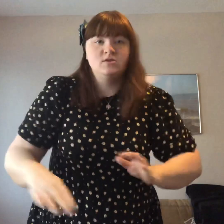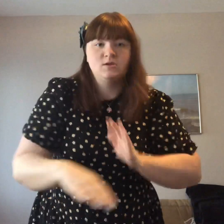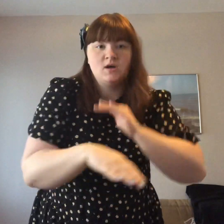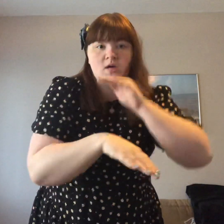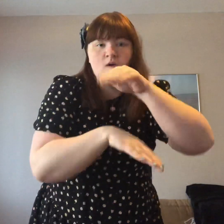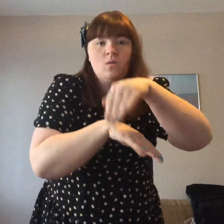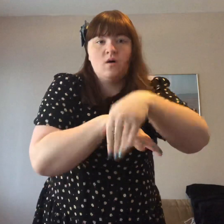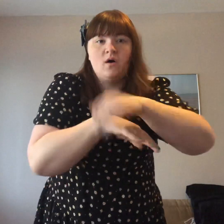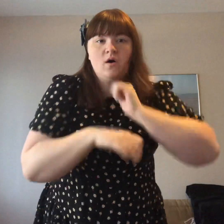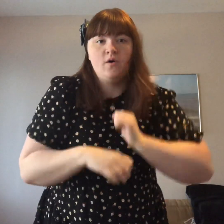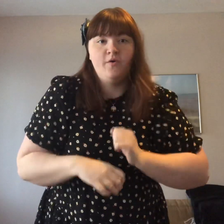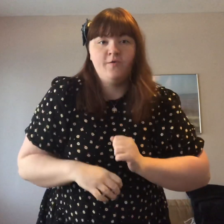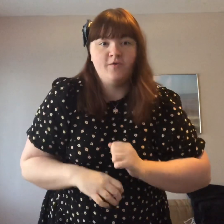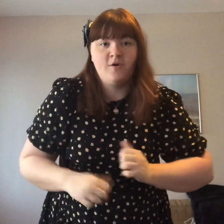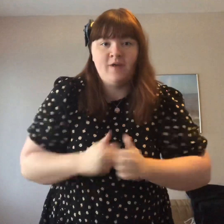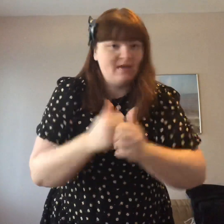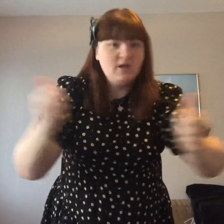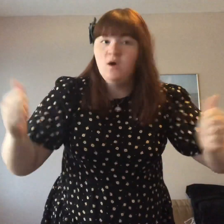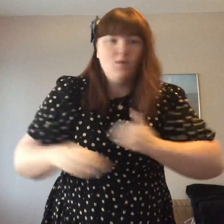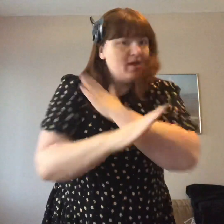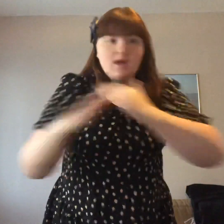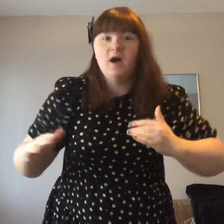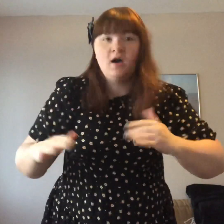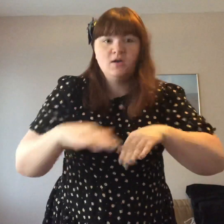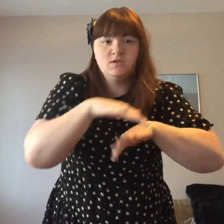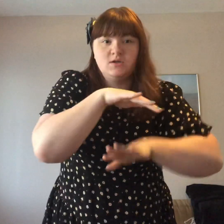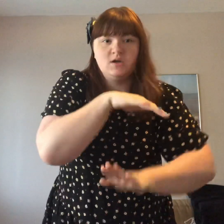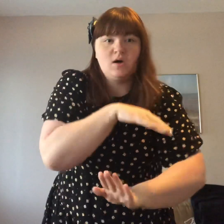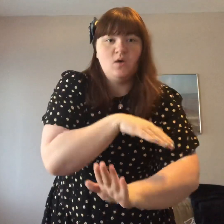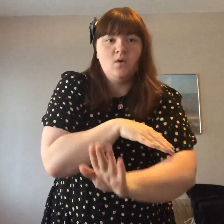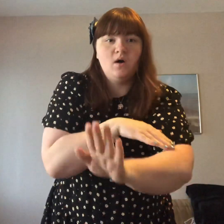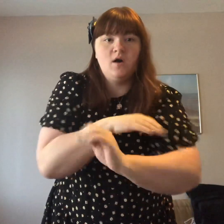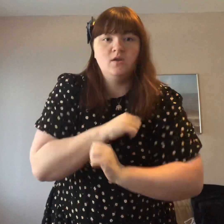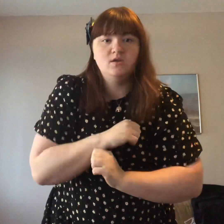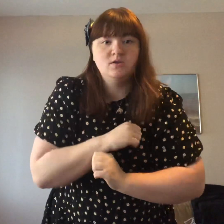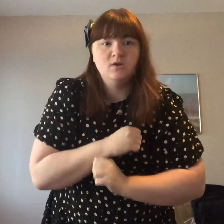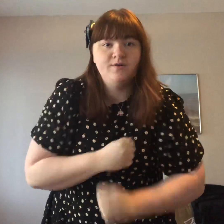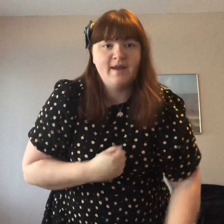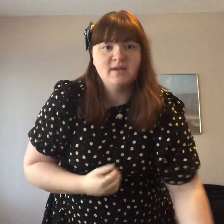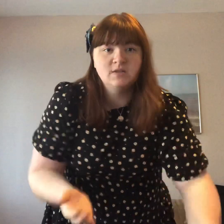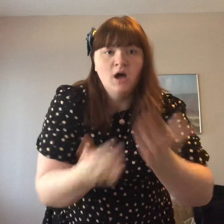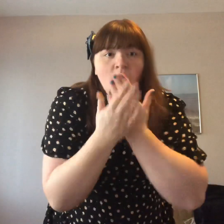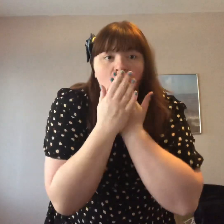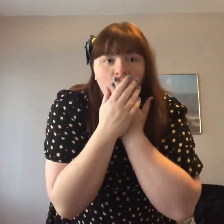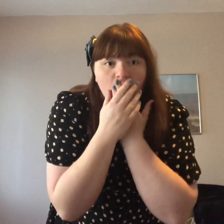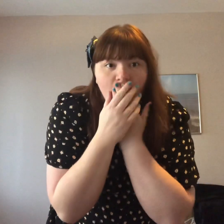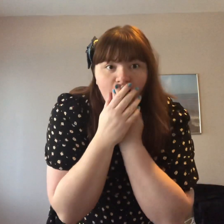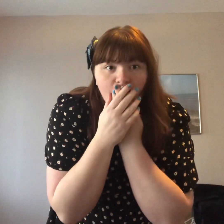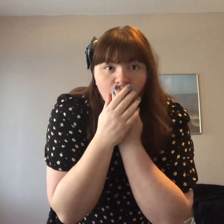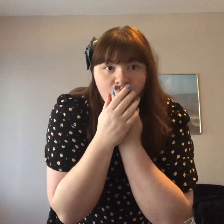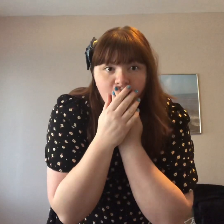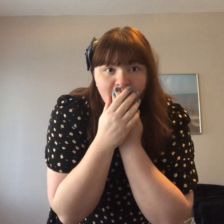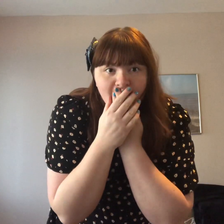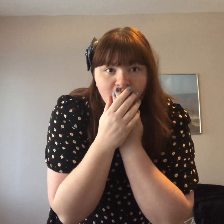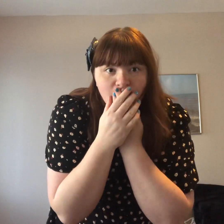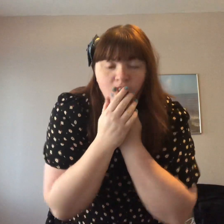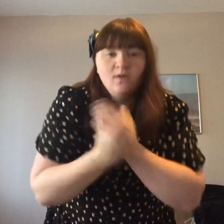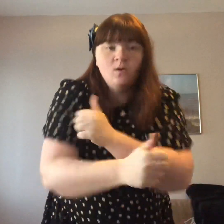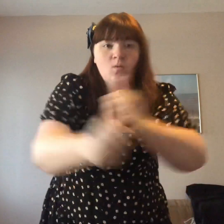go over it. We can't go under it. Oh no,